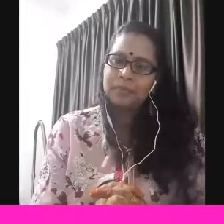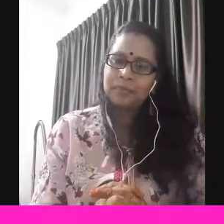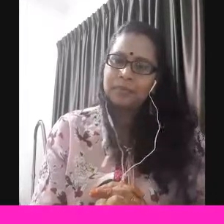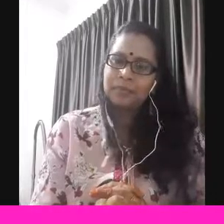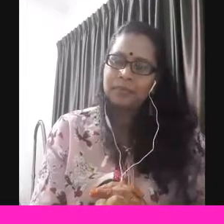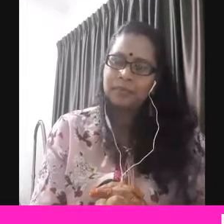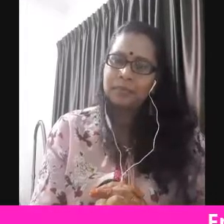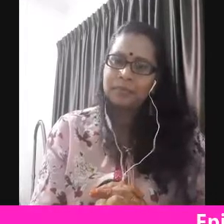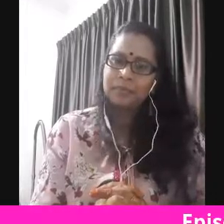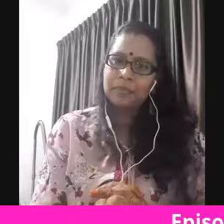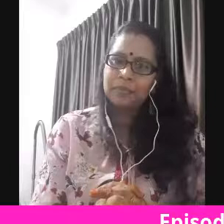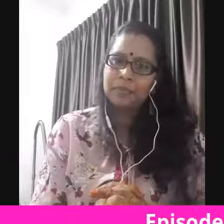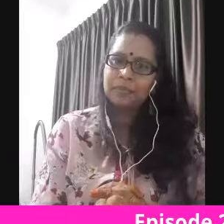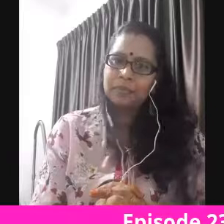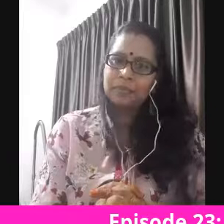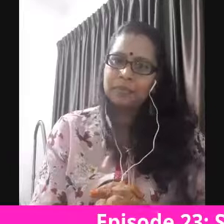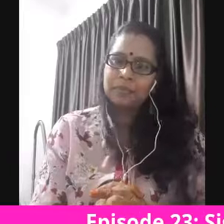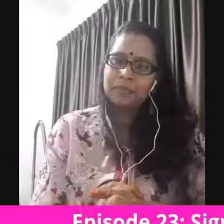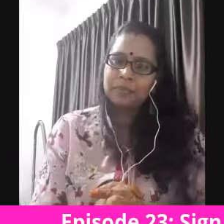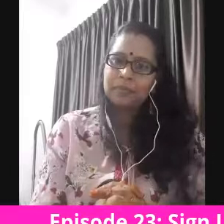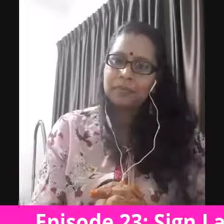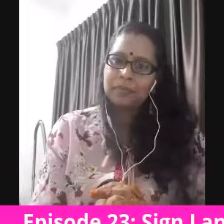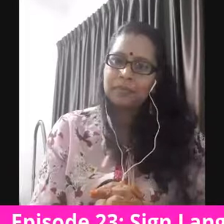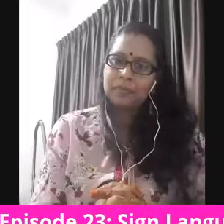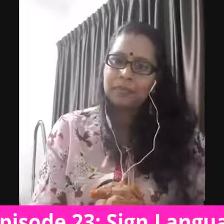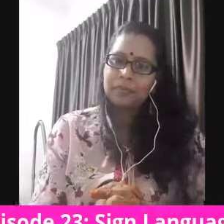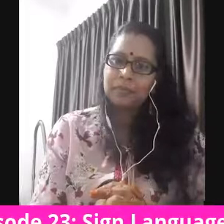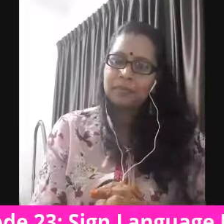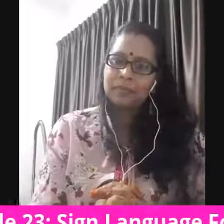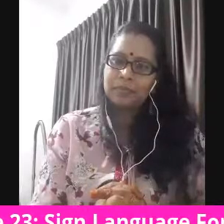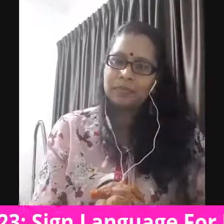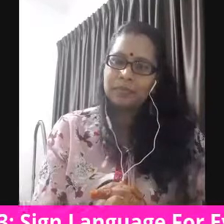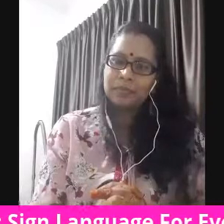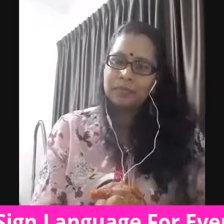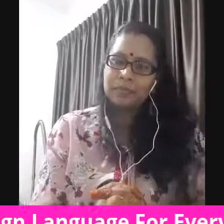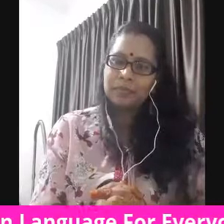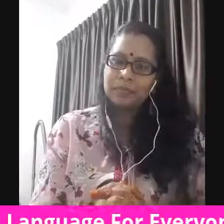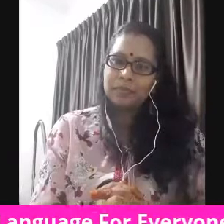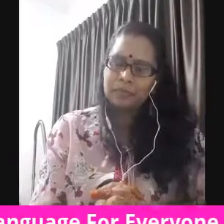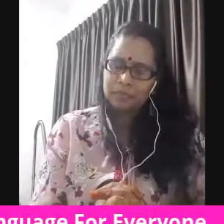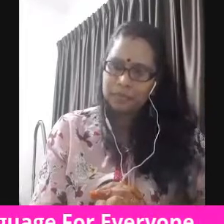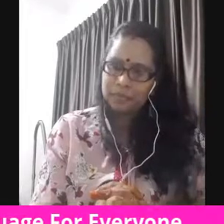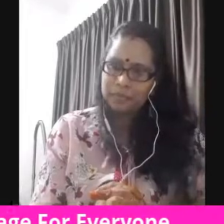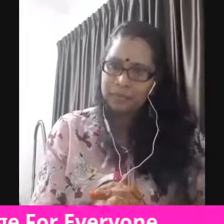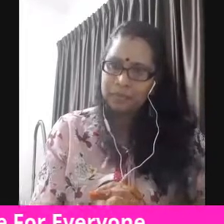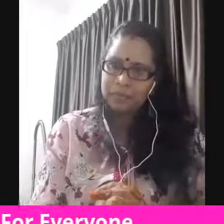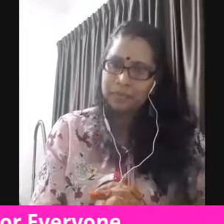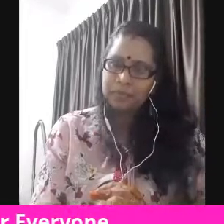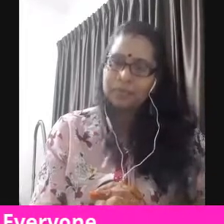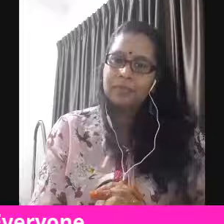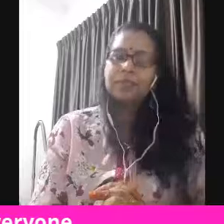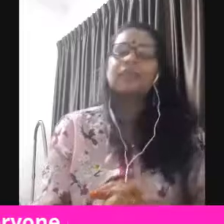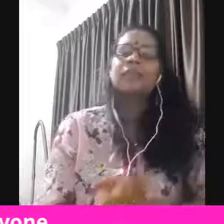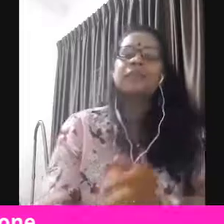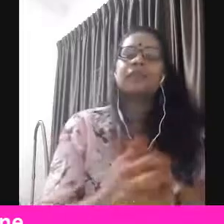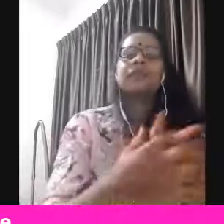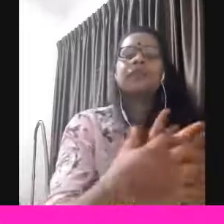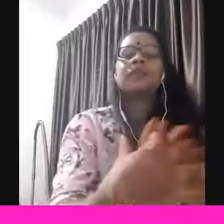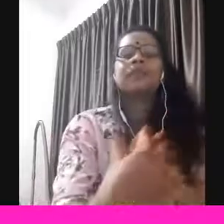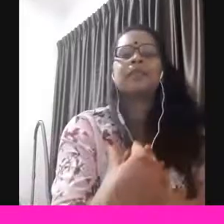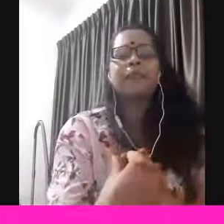example, there are also other instances where sign language will be used. For an example, in diving